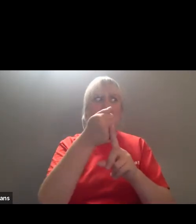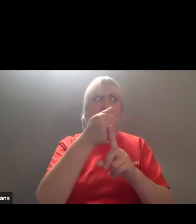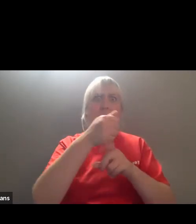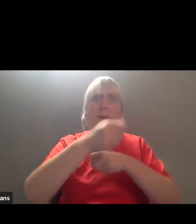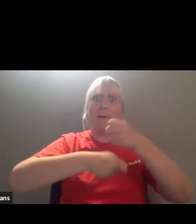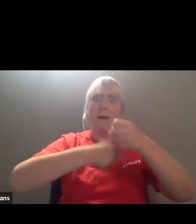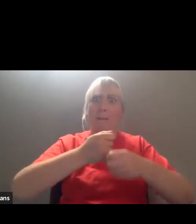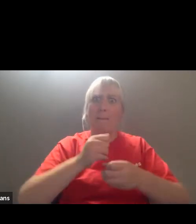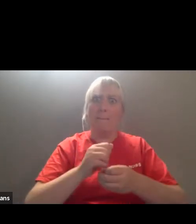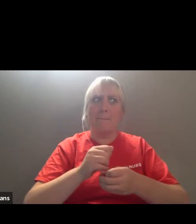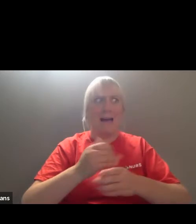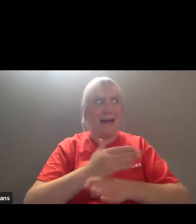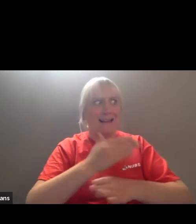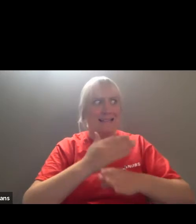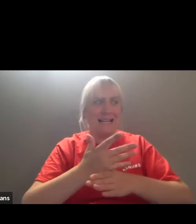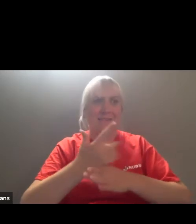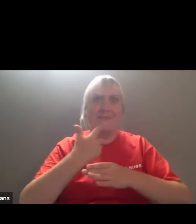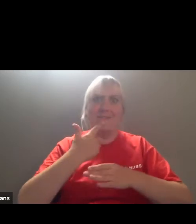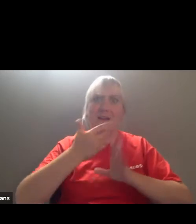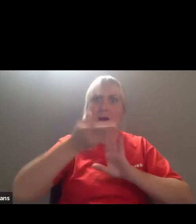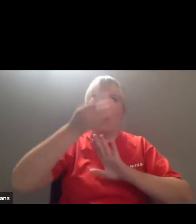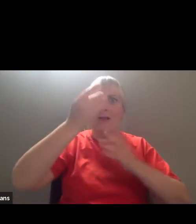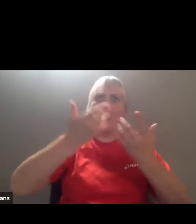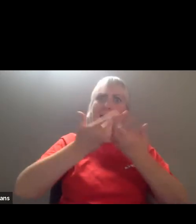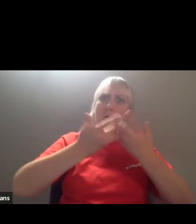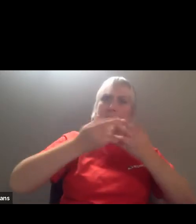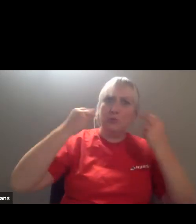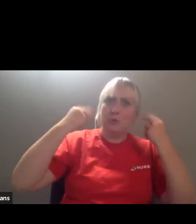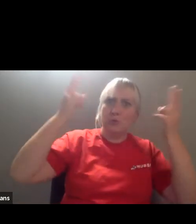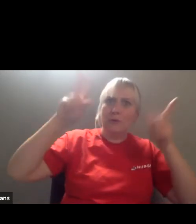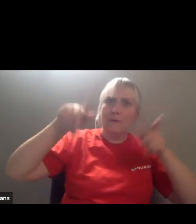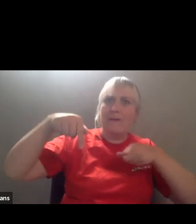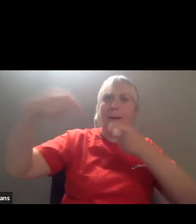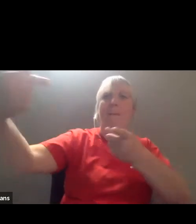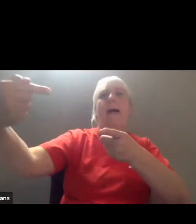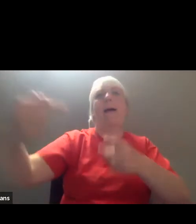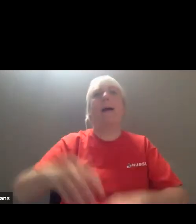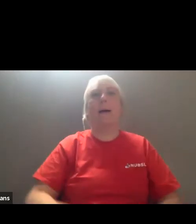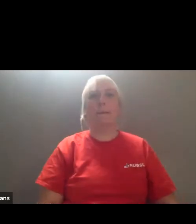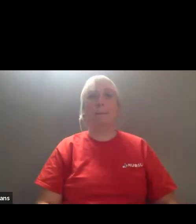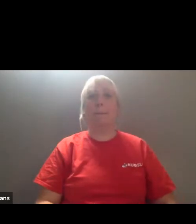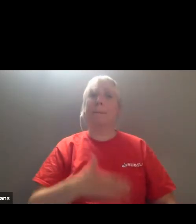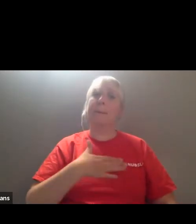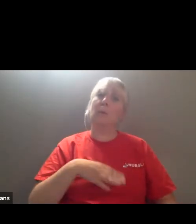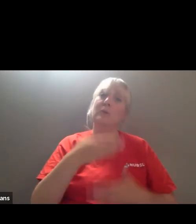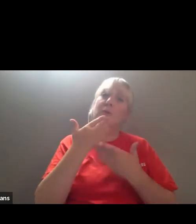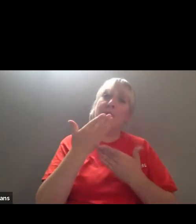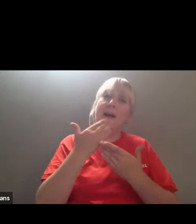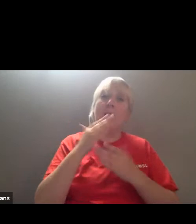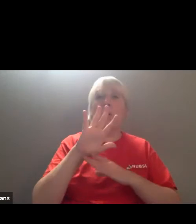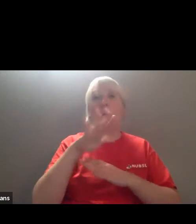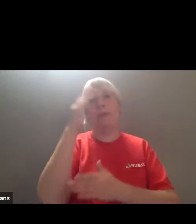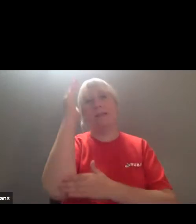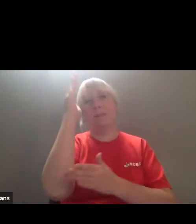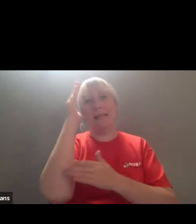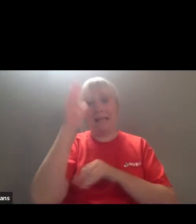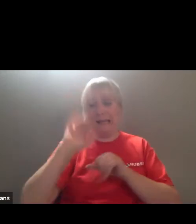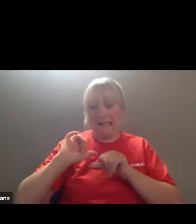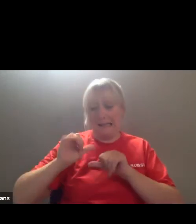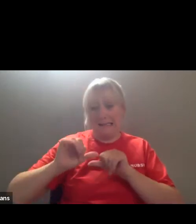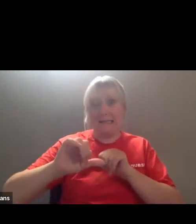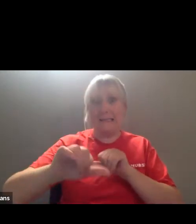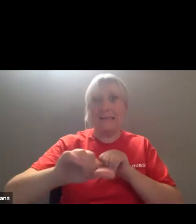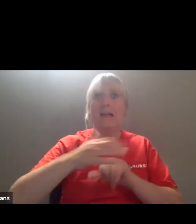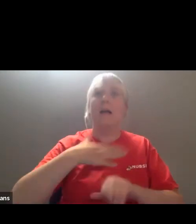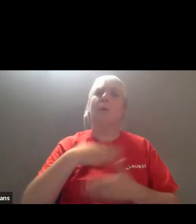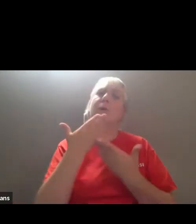let's fight back, because it's the only way that we'll win. So I want to say thank you to all the great speakers that we've had. I want to thank